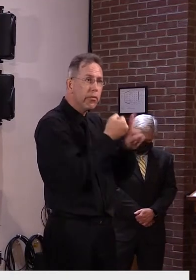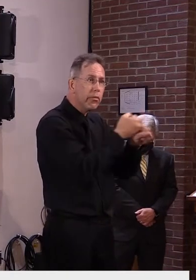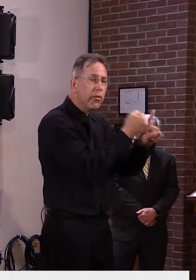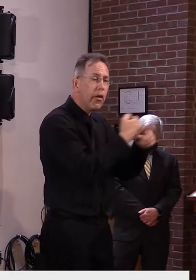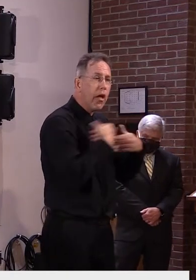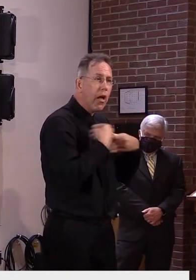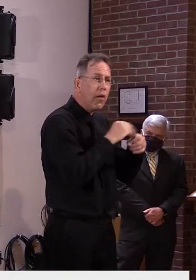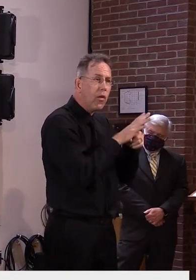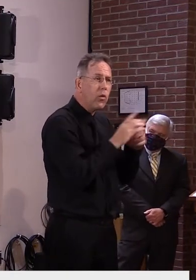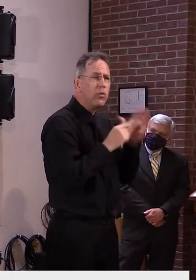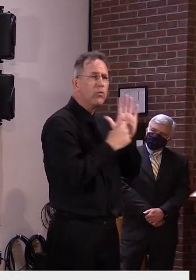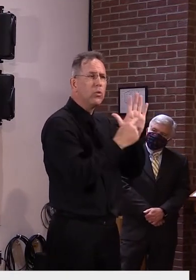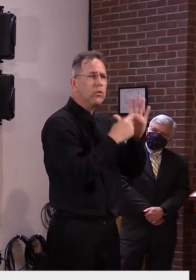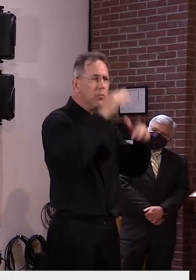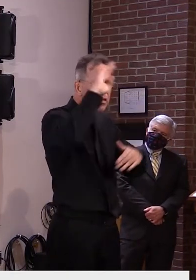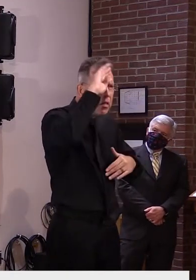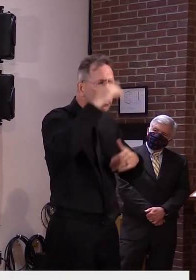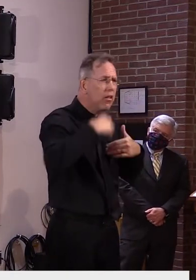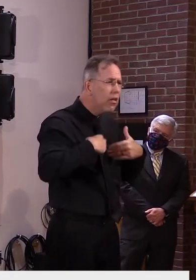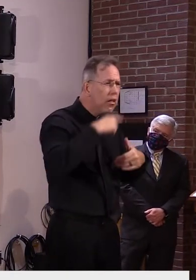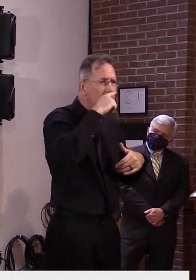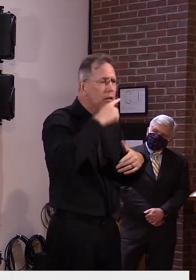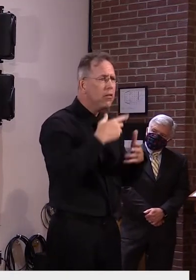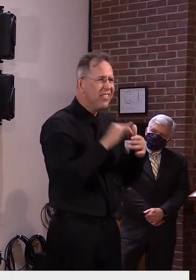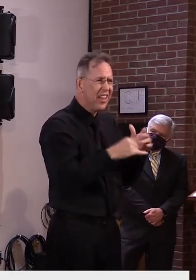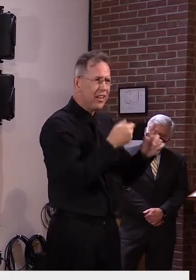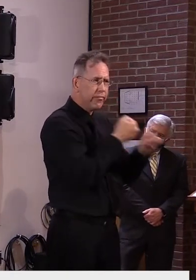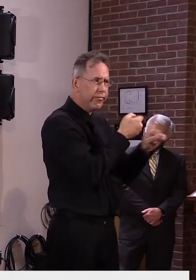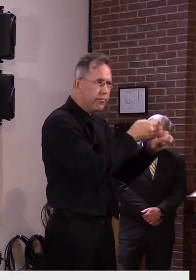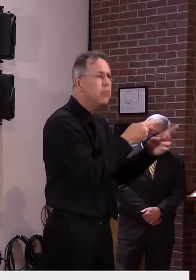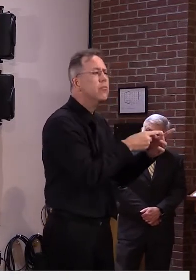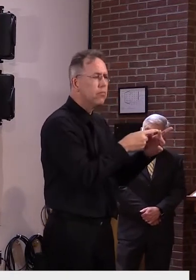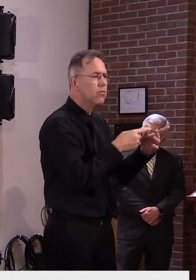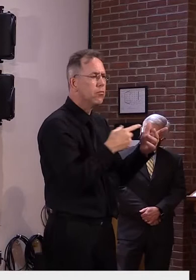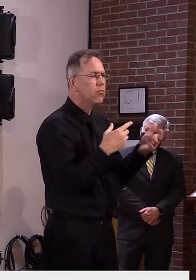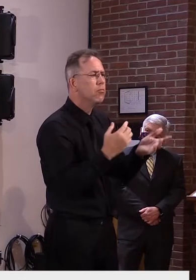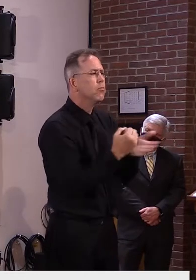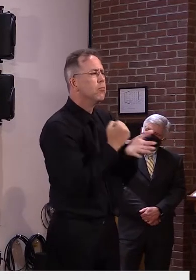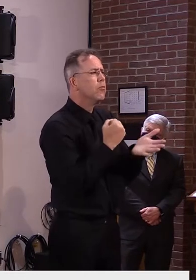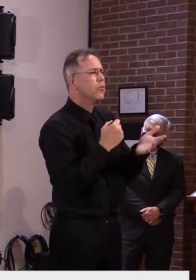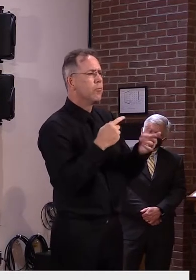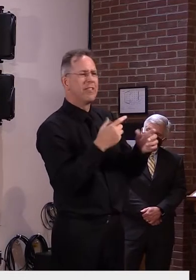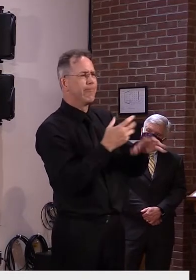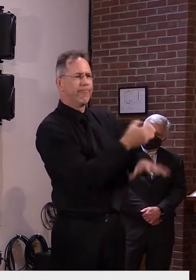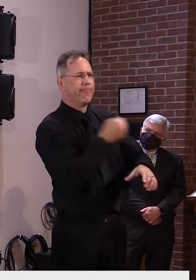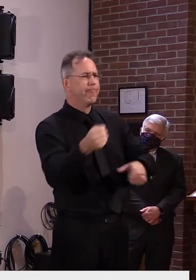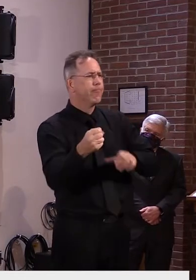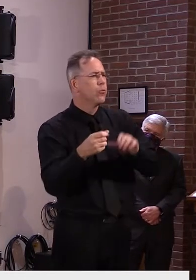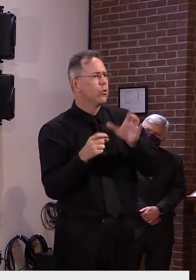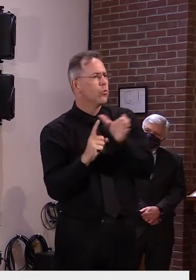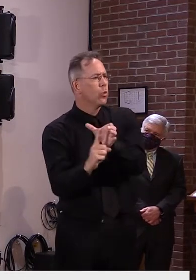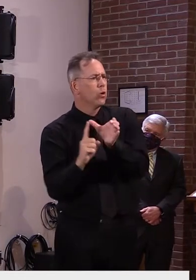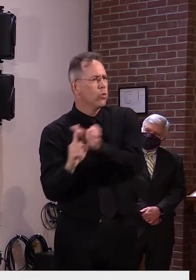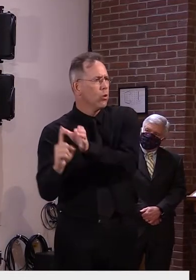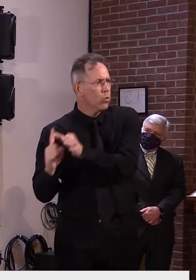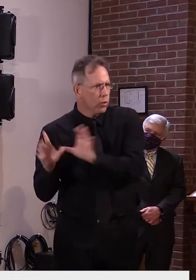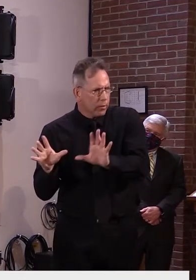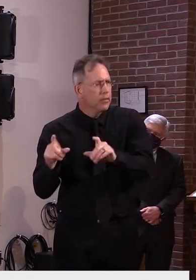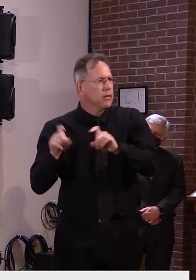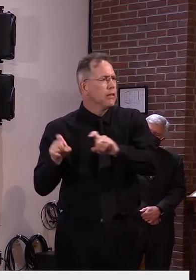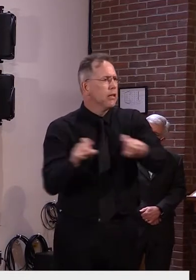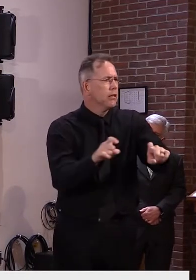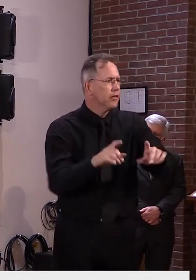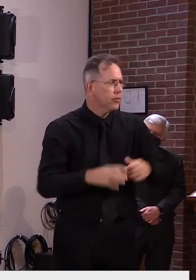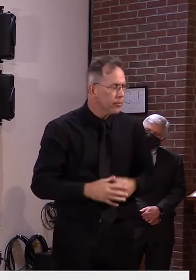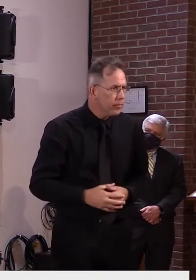rapid antigen testing could allow immediate isolation and quarantining to occur. And indeed, the